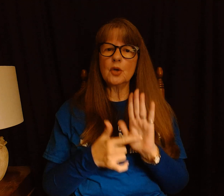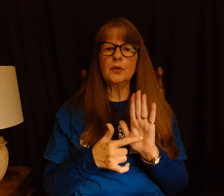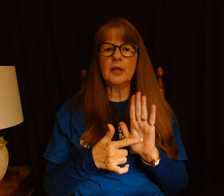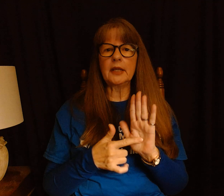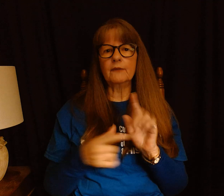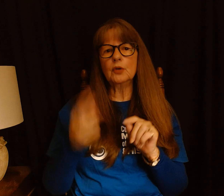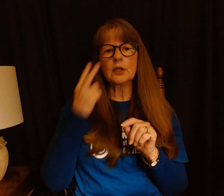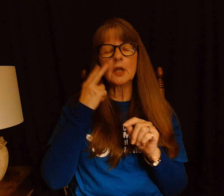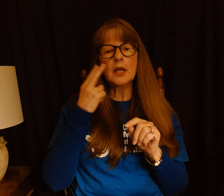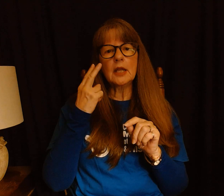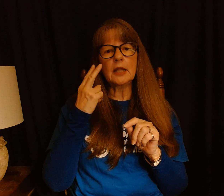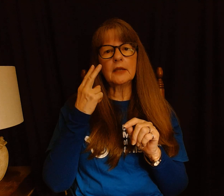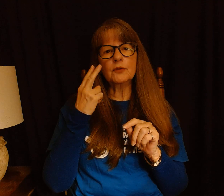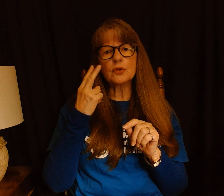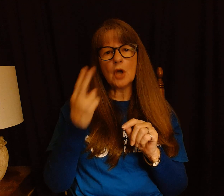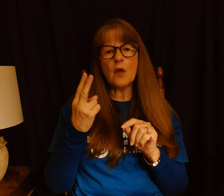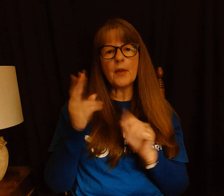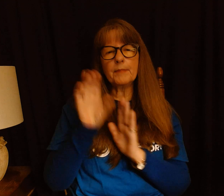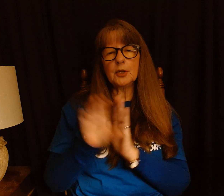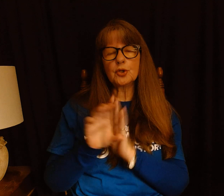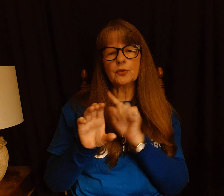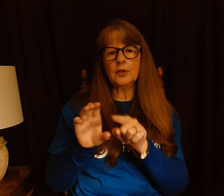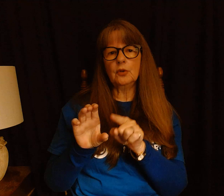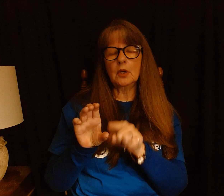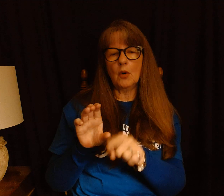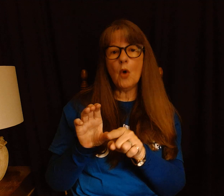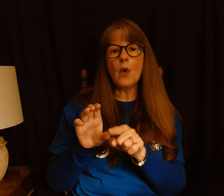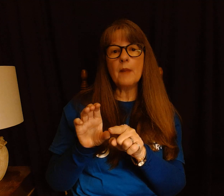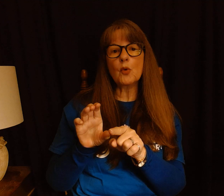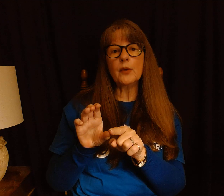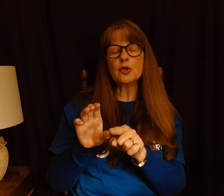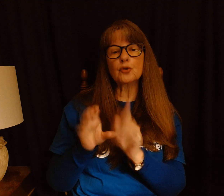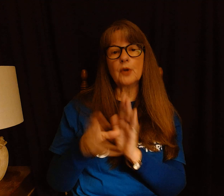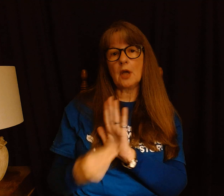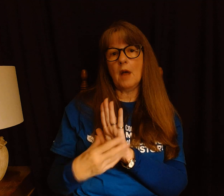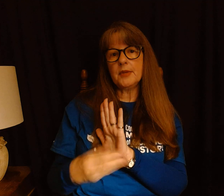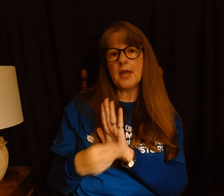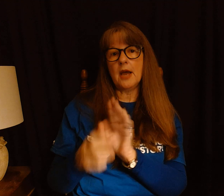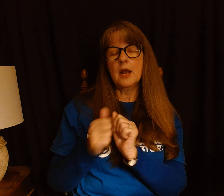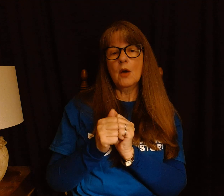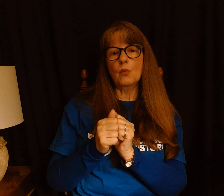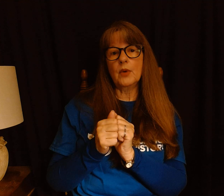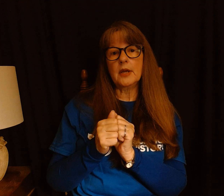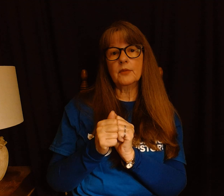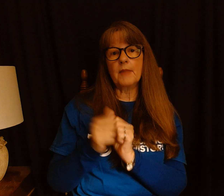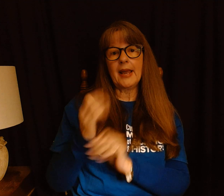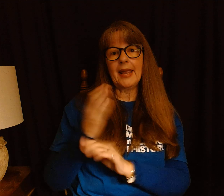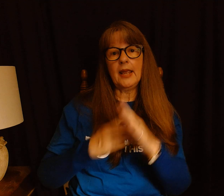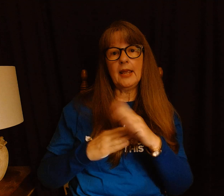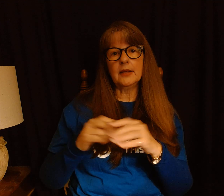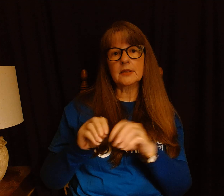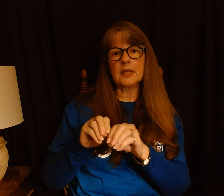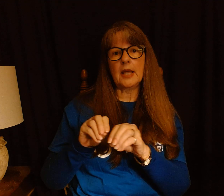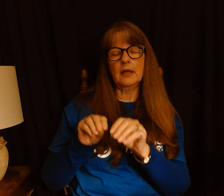Like if you saw that picture, then you can go, oh, I'm going to try to copy that with my hands, like,